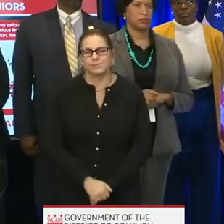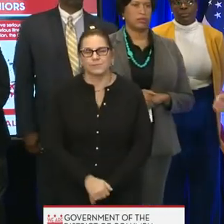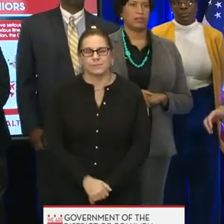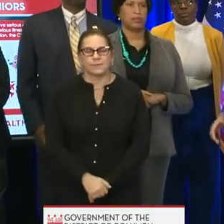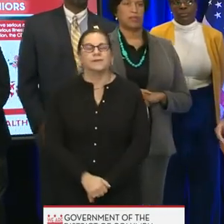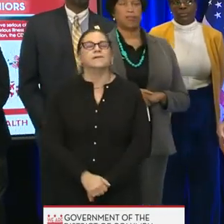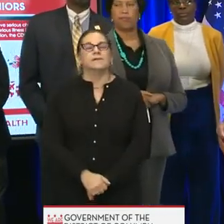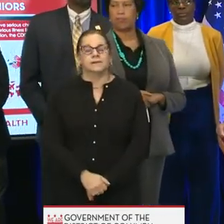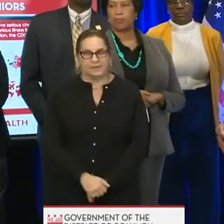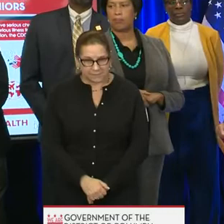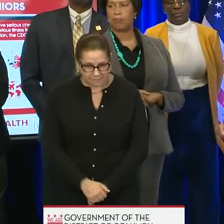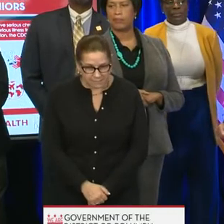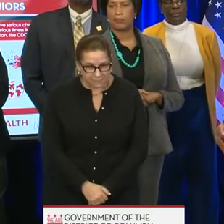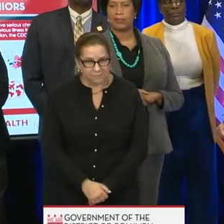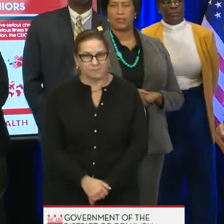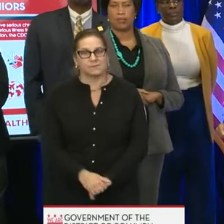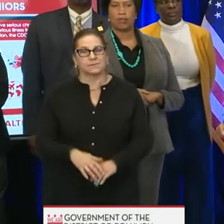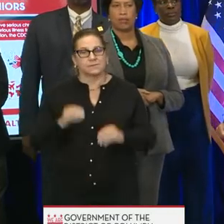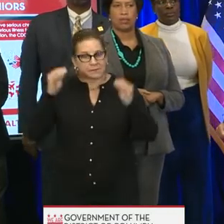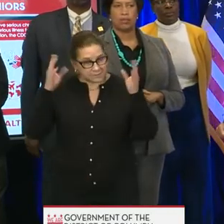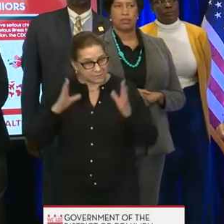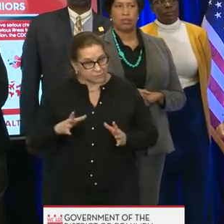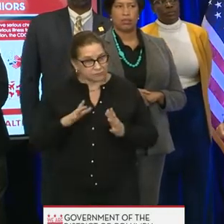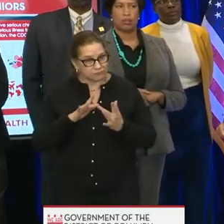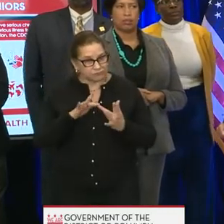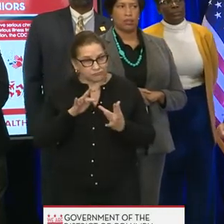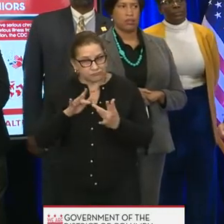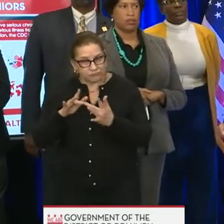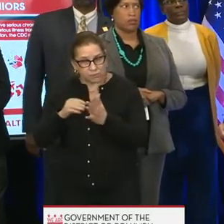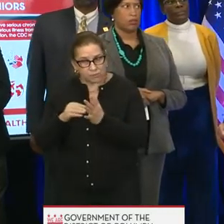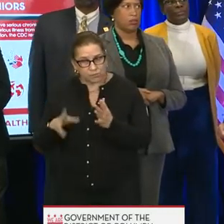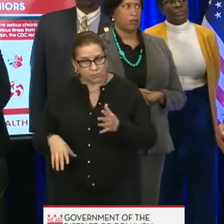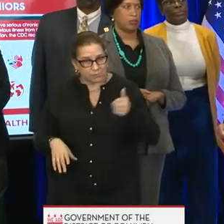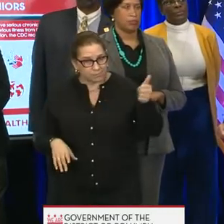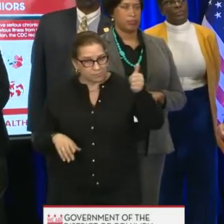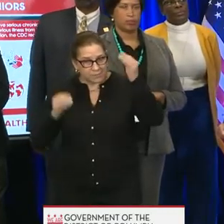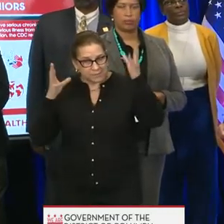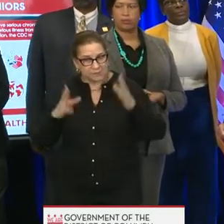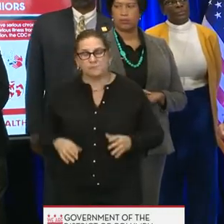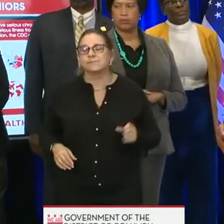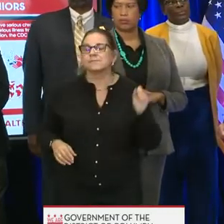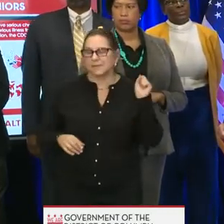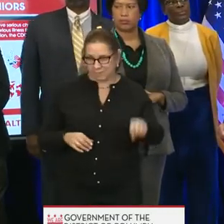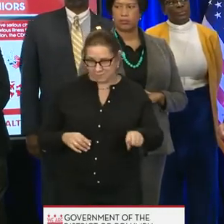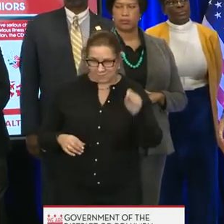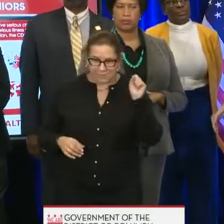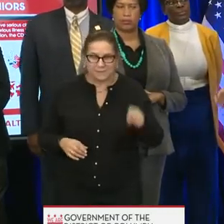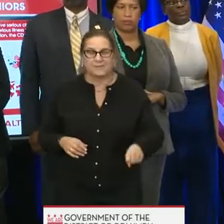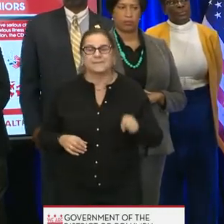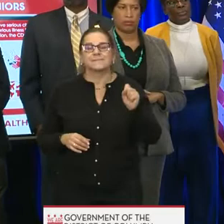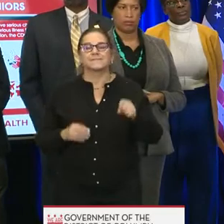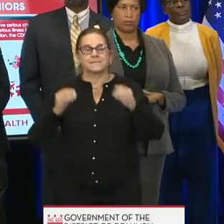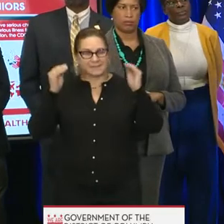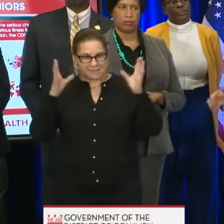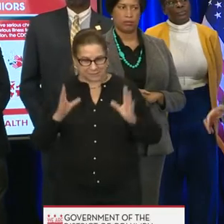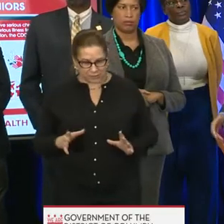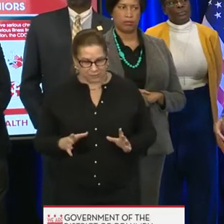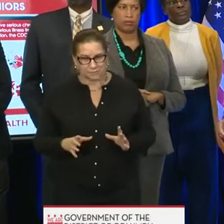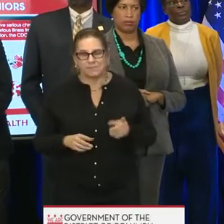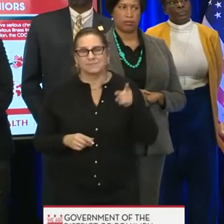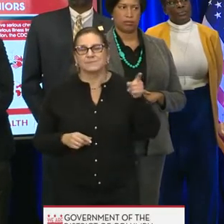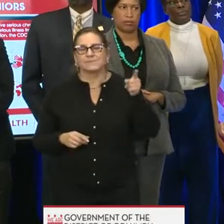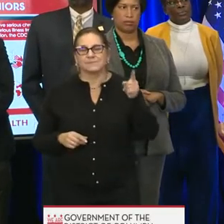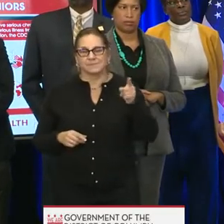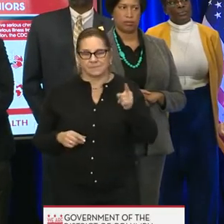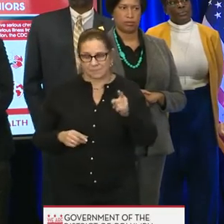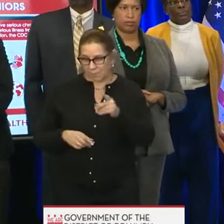have time with the site and the materials, we will then make that available to the public, which will be organized by